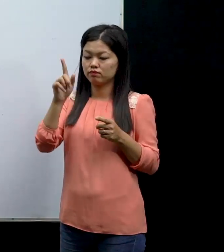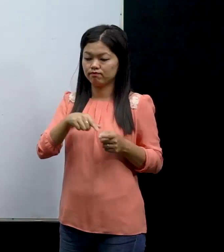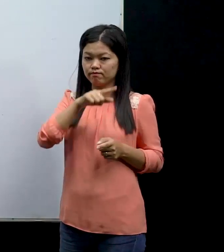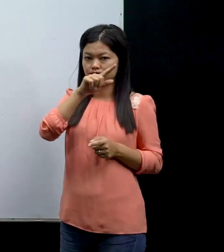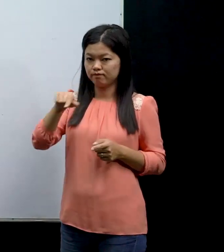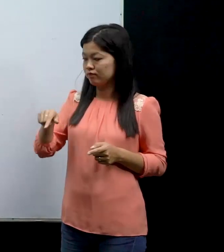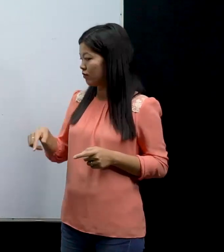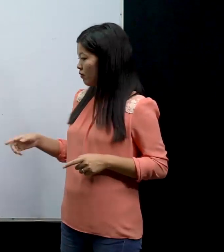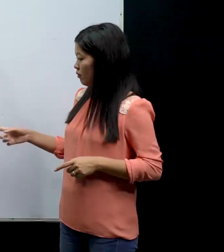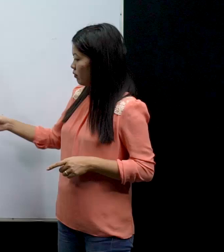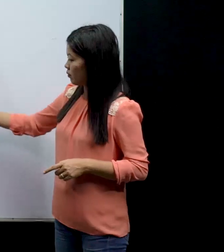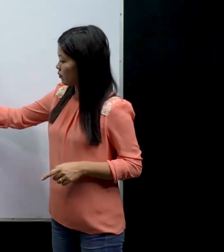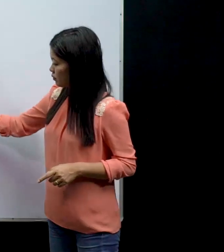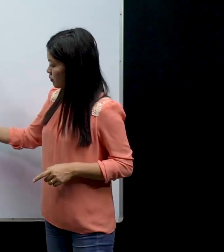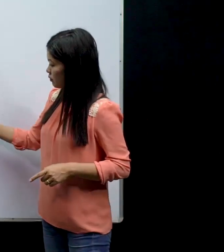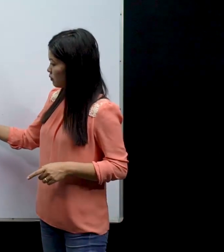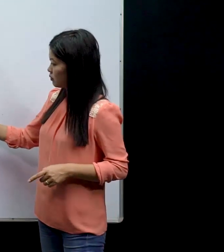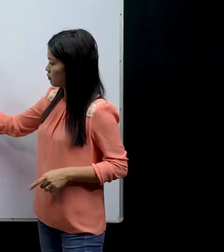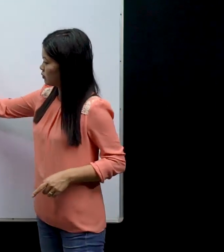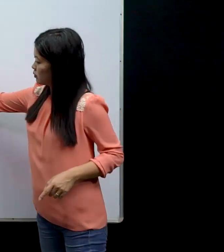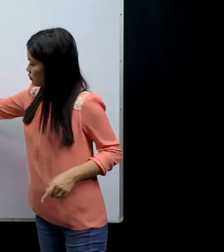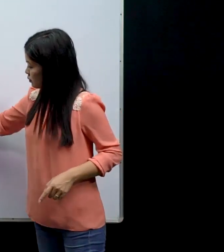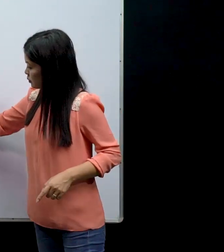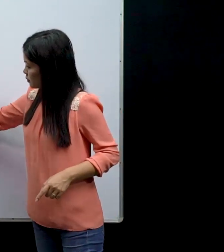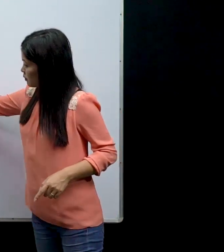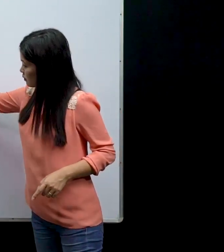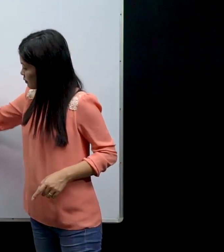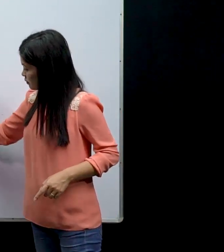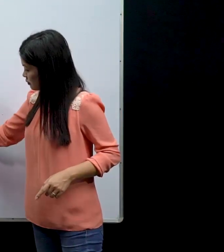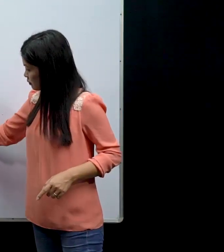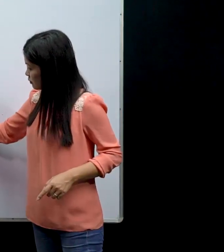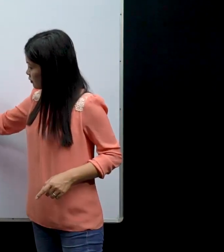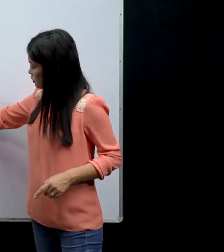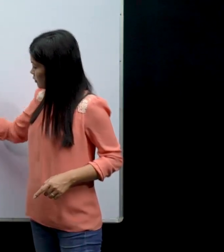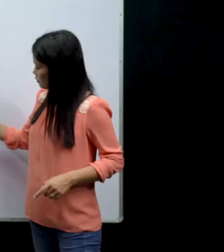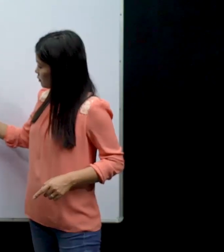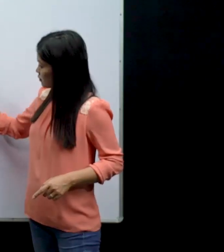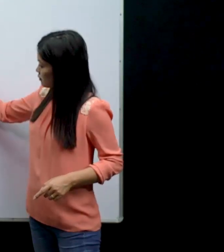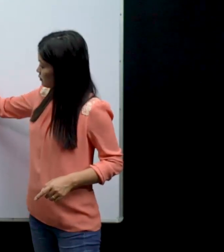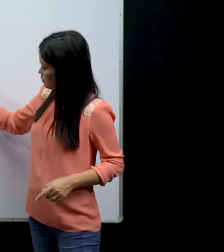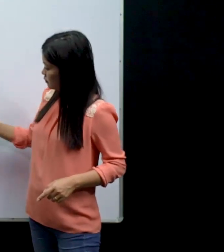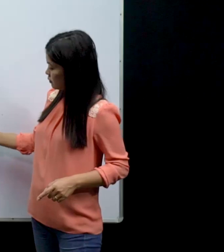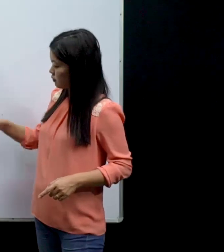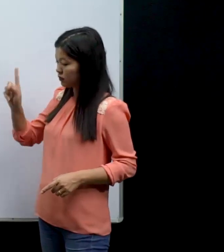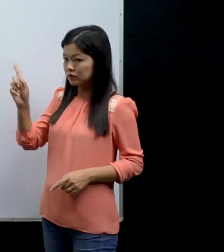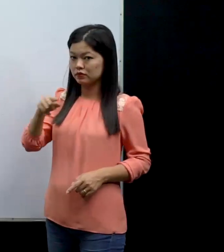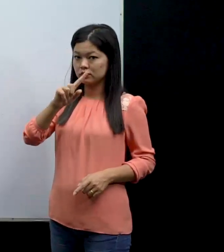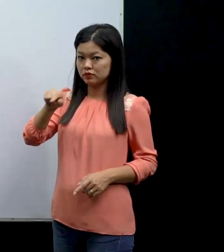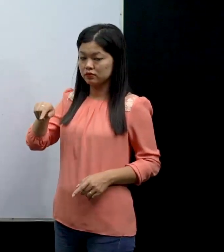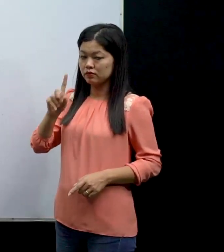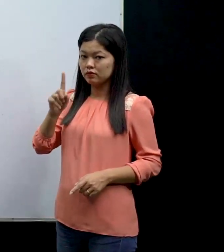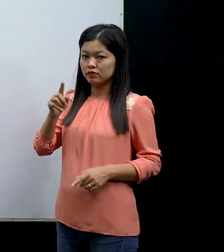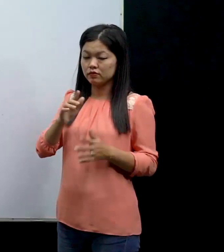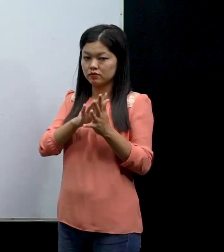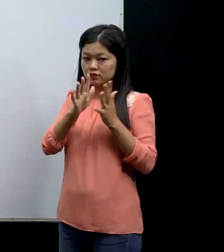after crisscrossing, we'll get Na into 2. That means Na2,